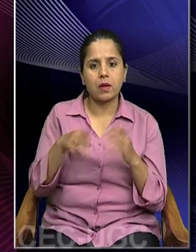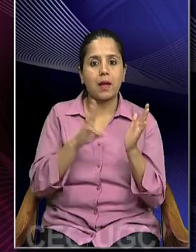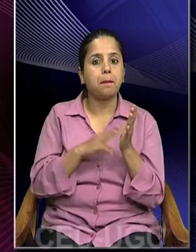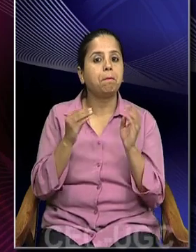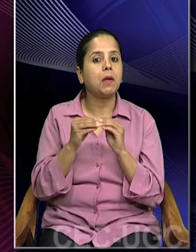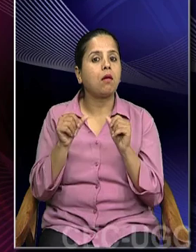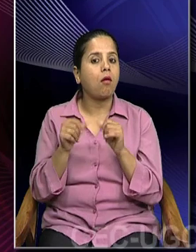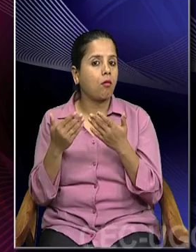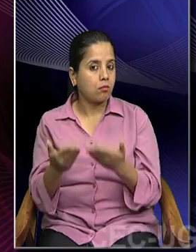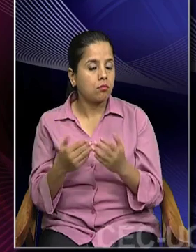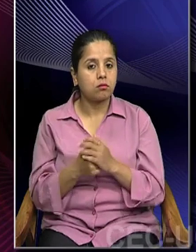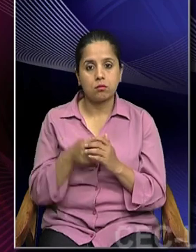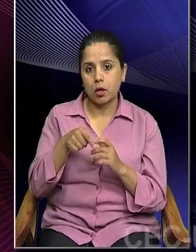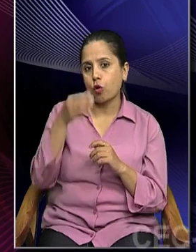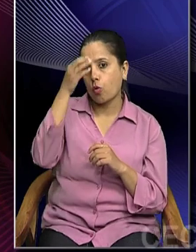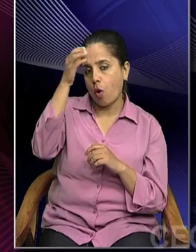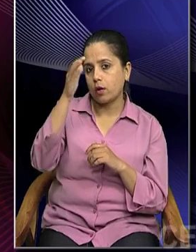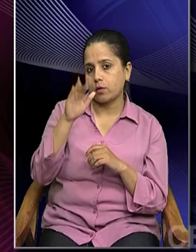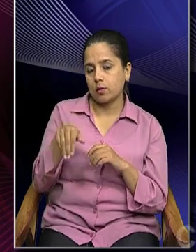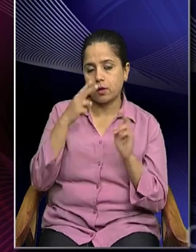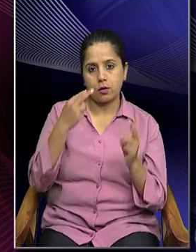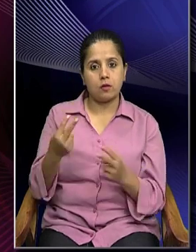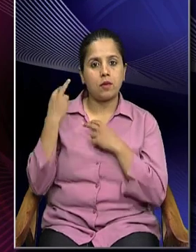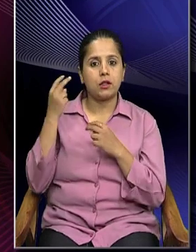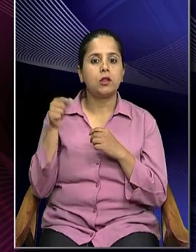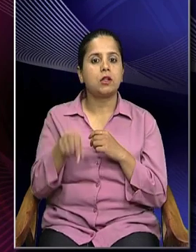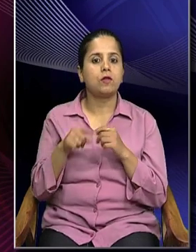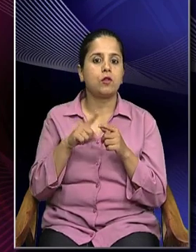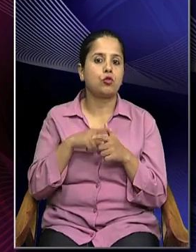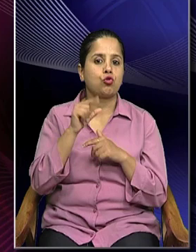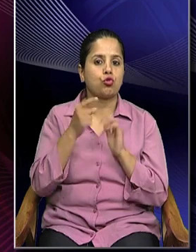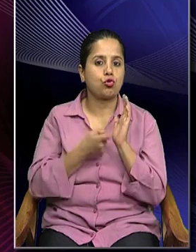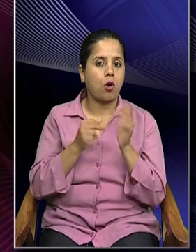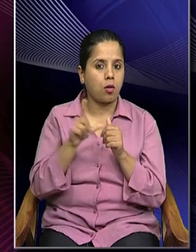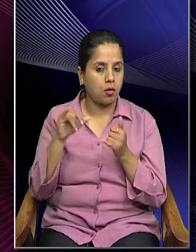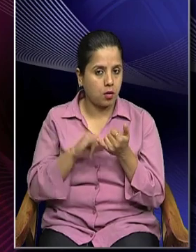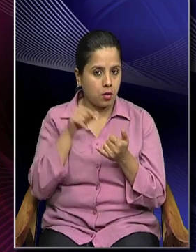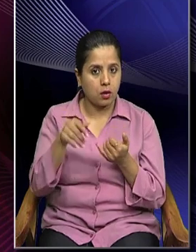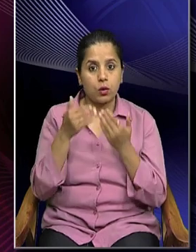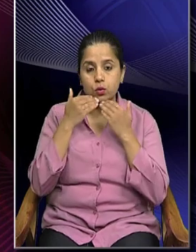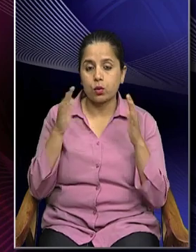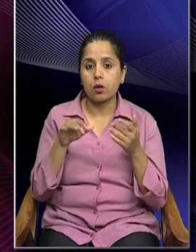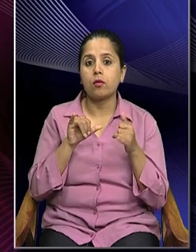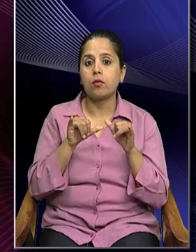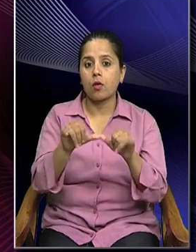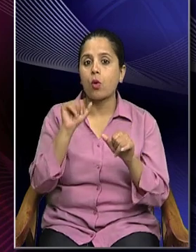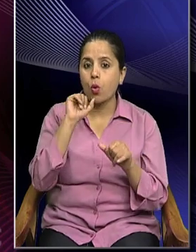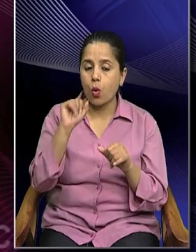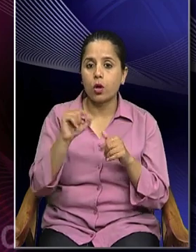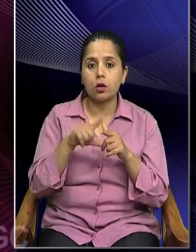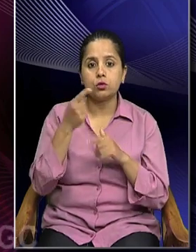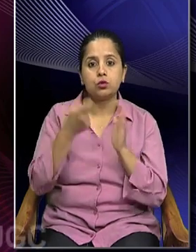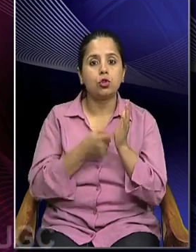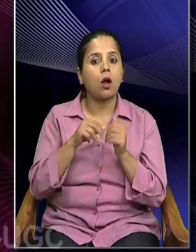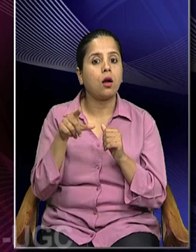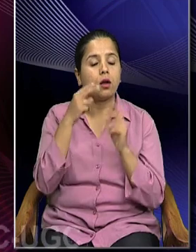MBA. There is a concept of reflective journals, in which the students maintain their journals, where